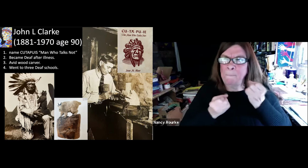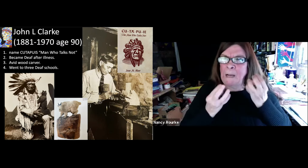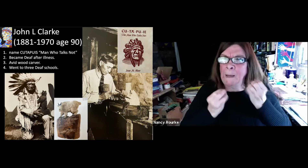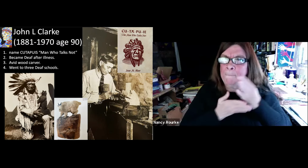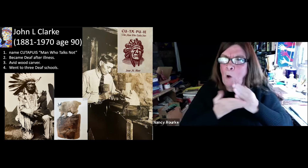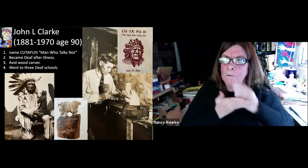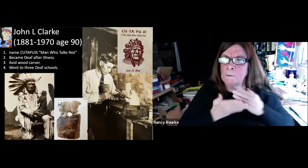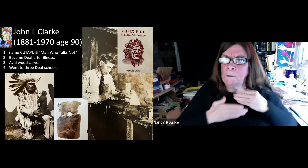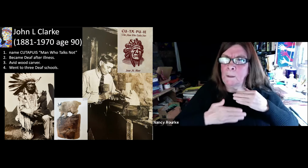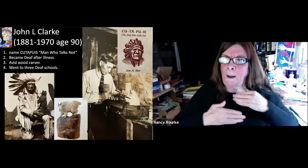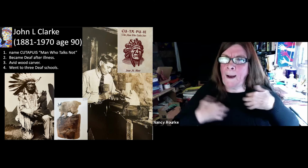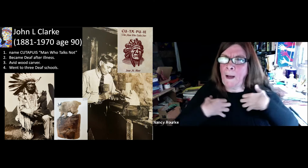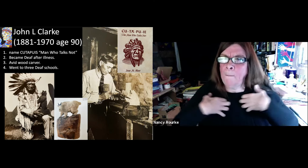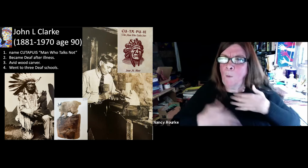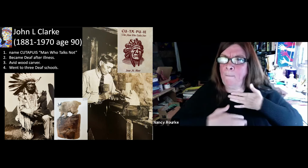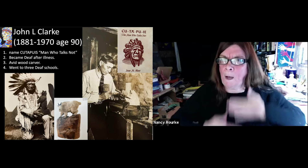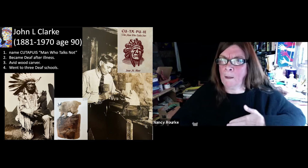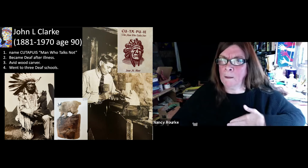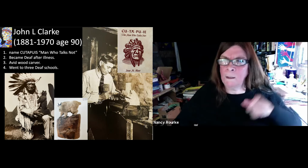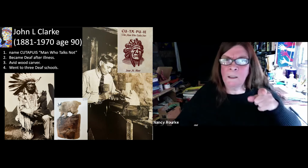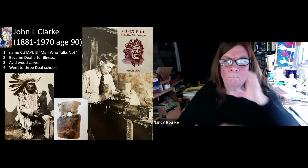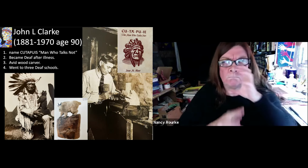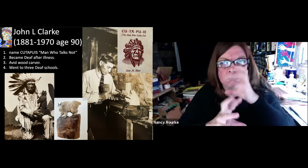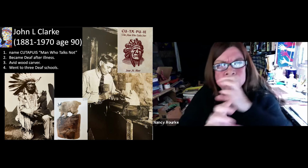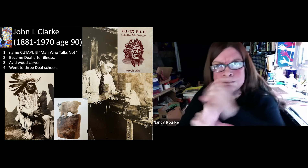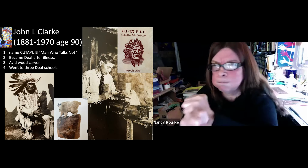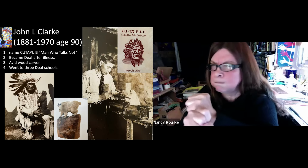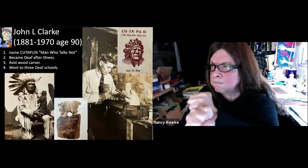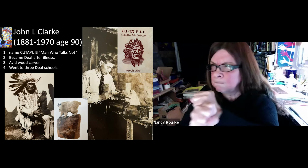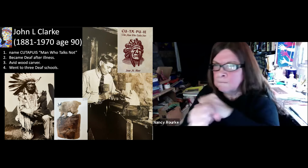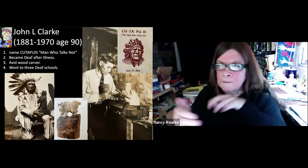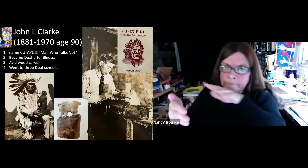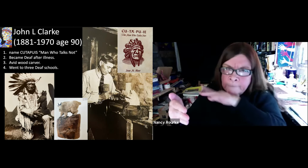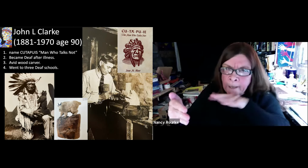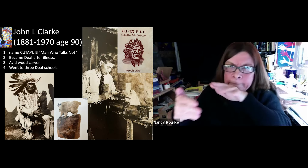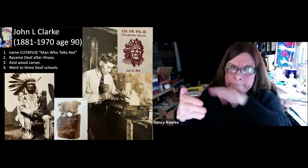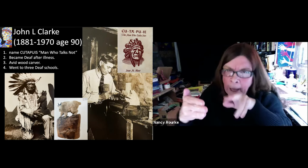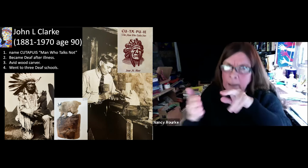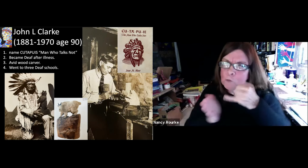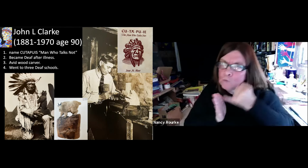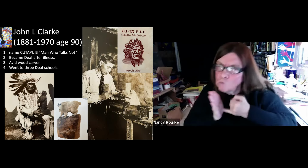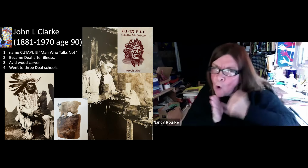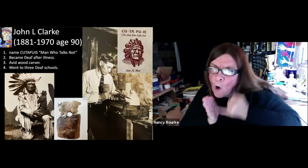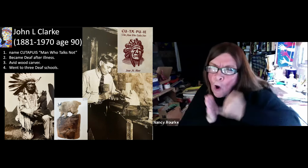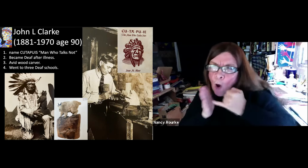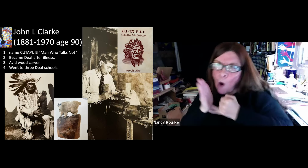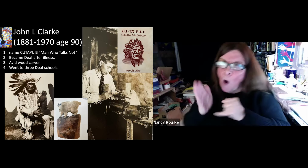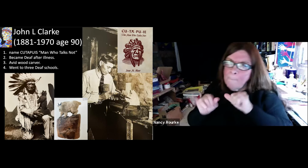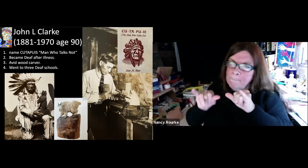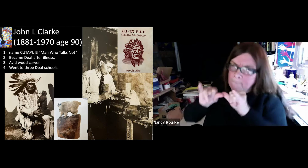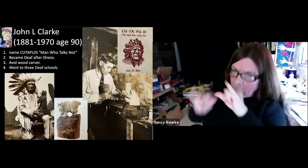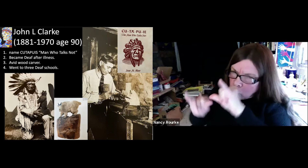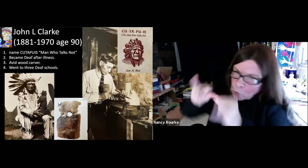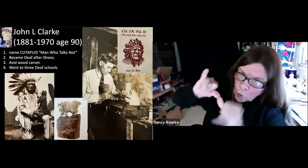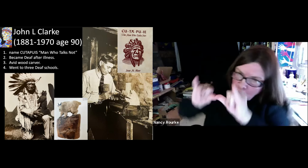learned the bone structure. And. All the different. Shapes. And styles. And how. The bodies.